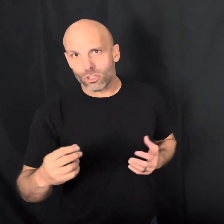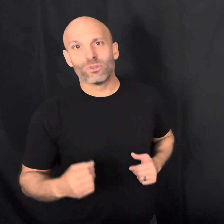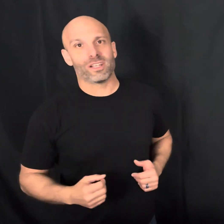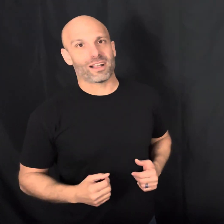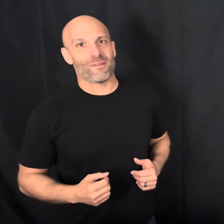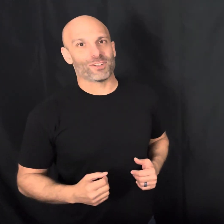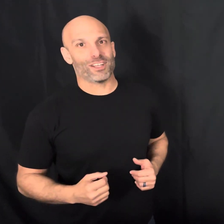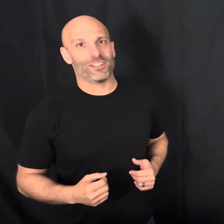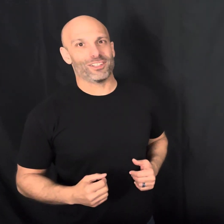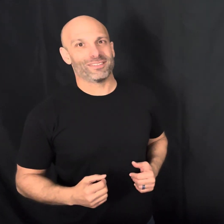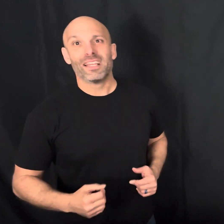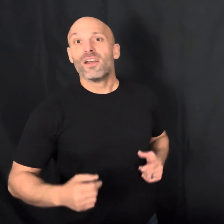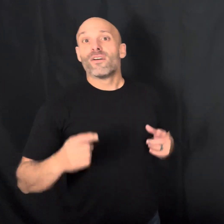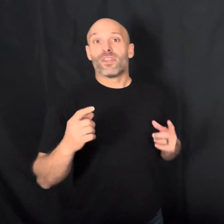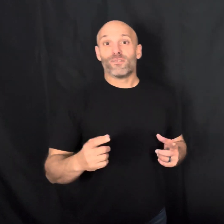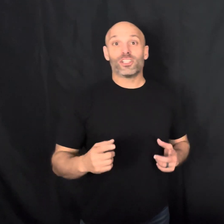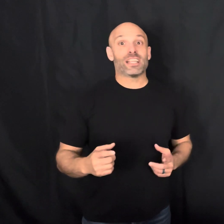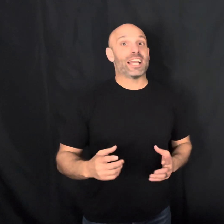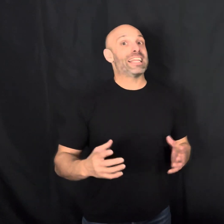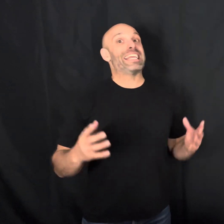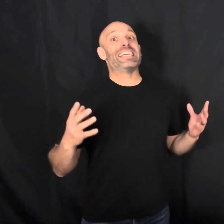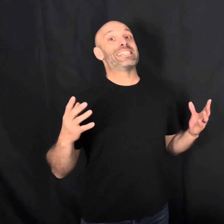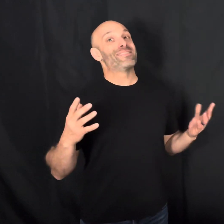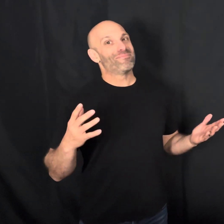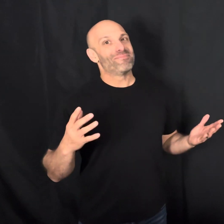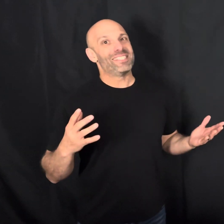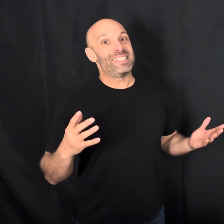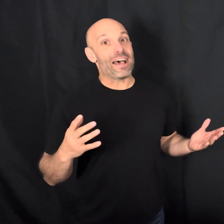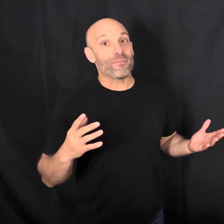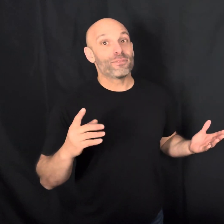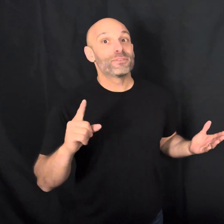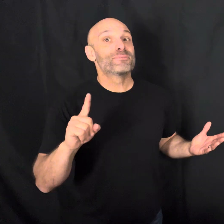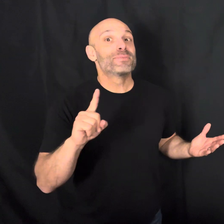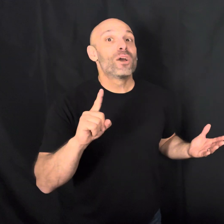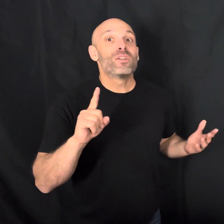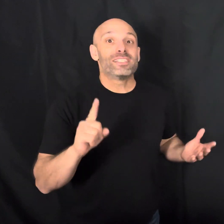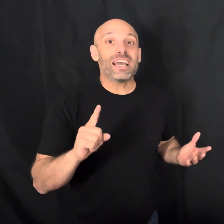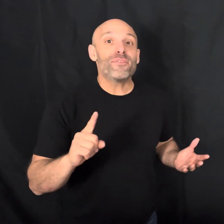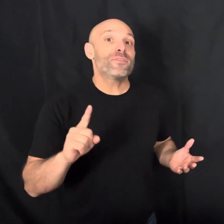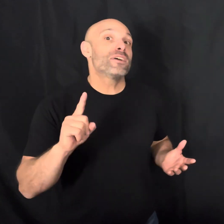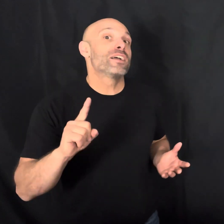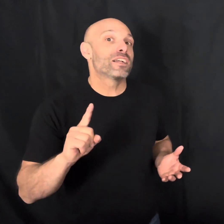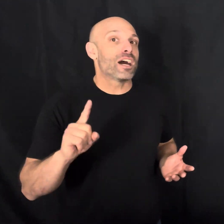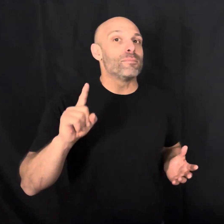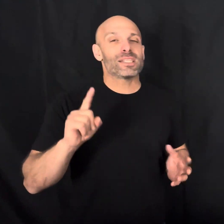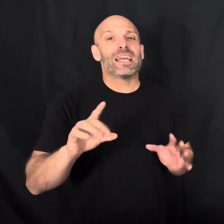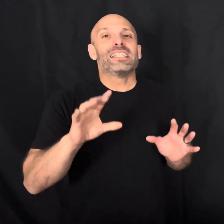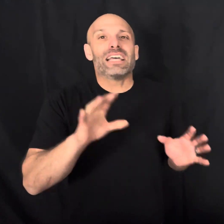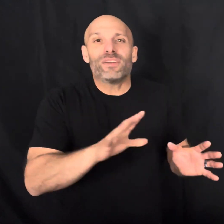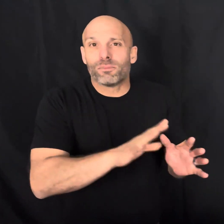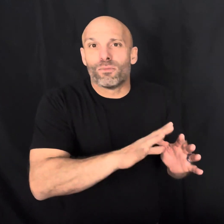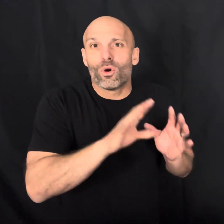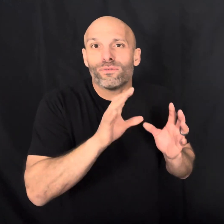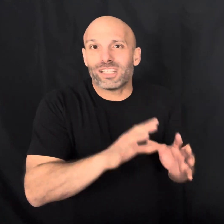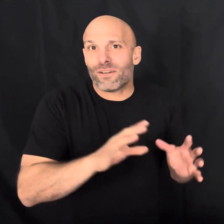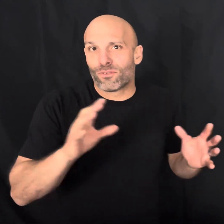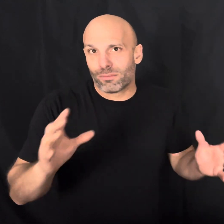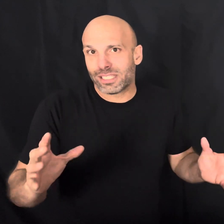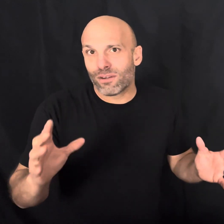in a conversation. The first sign is deaf. Deaf has morphed from several